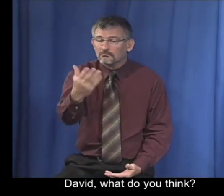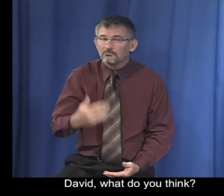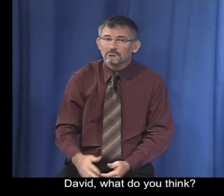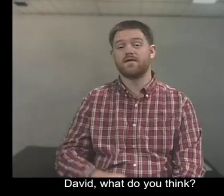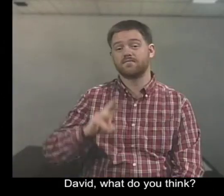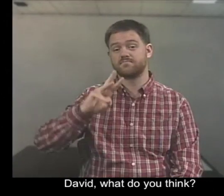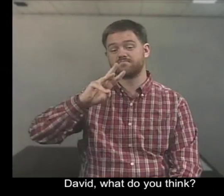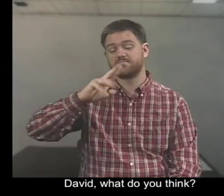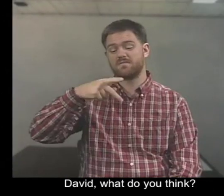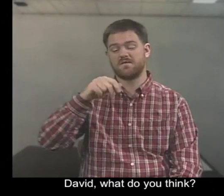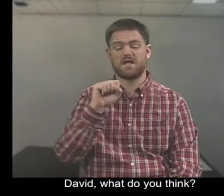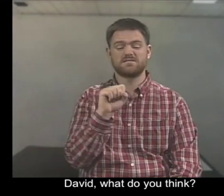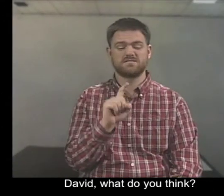David, what do you think?